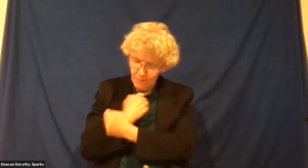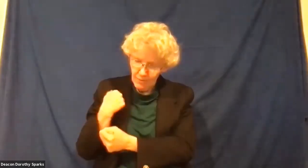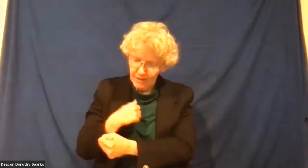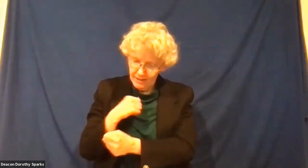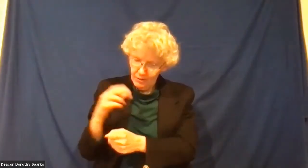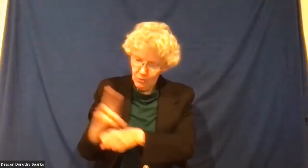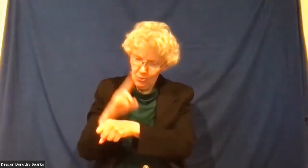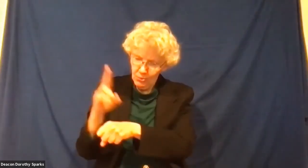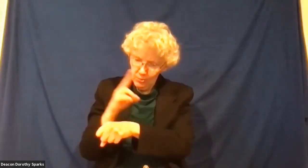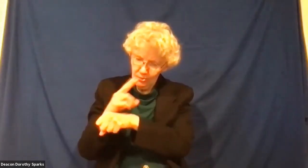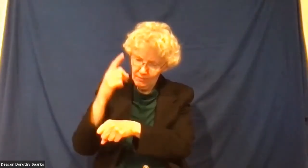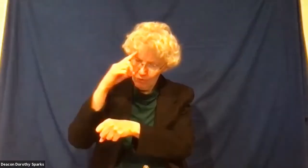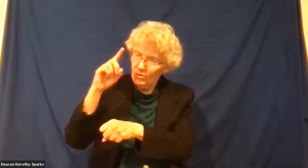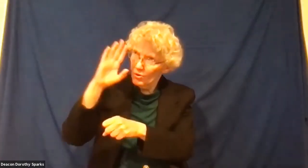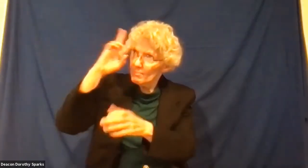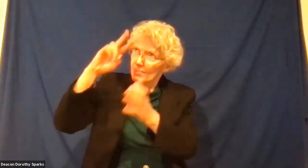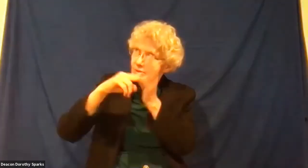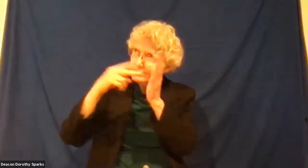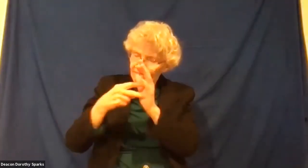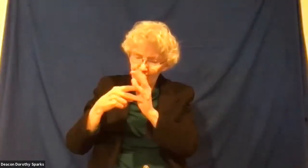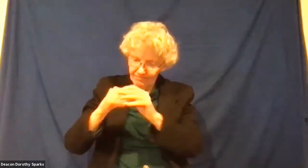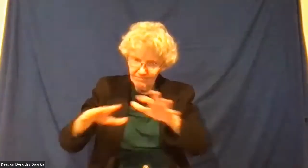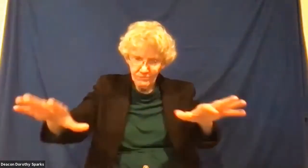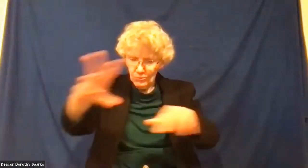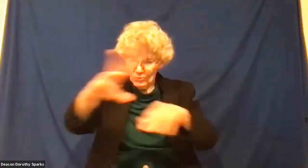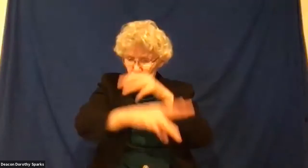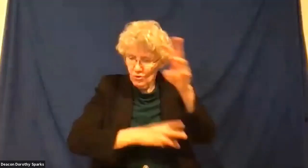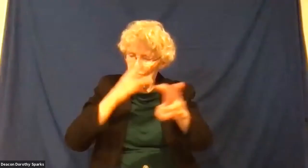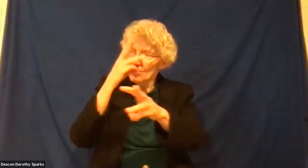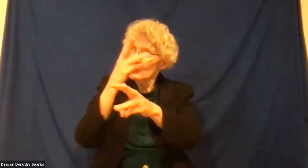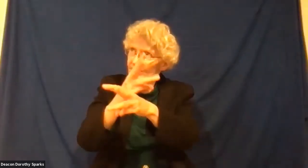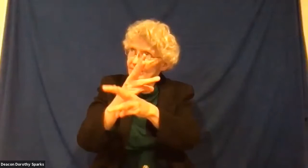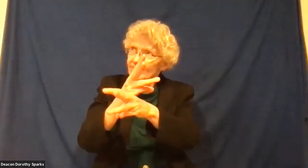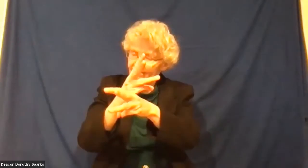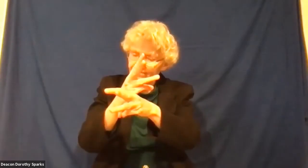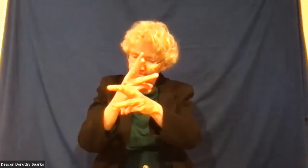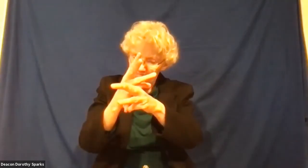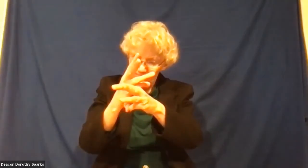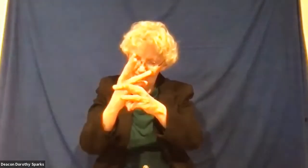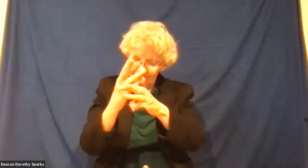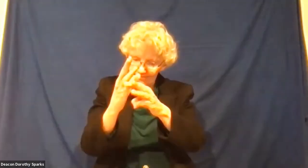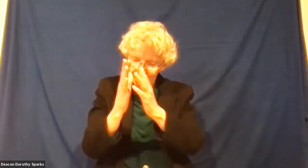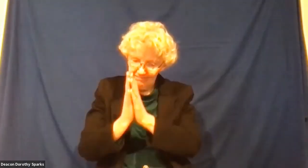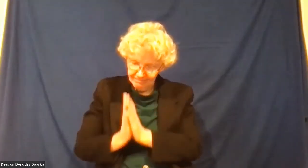love so we can use it for your purpose in our world.